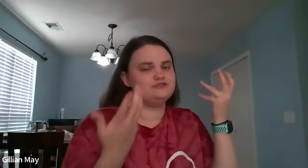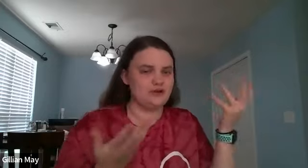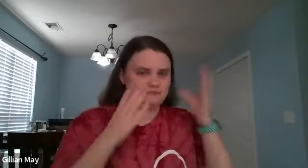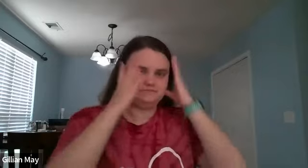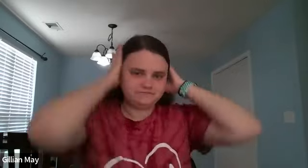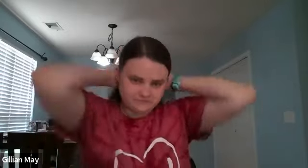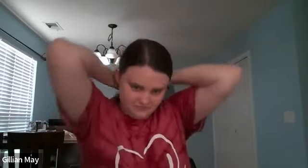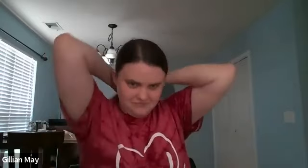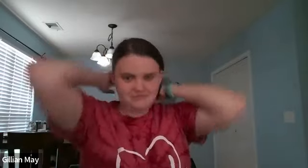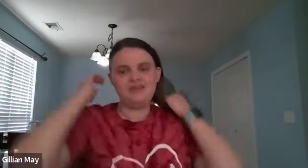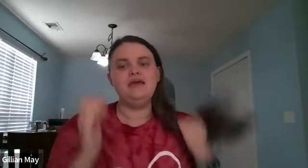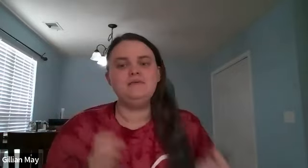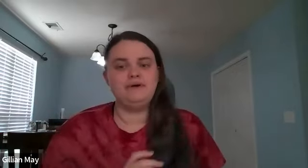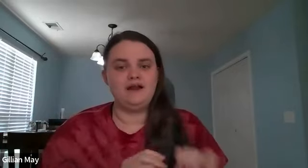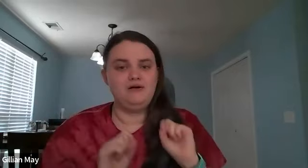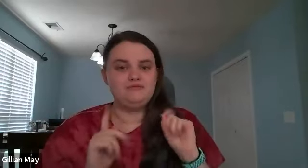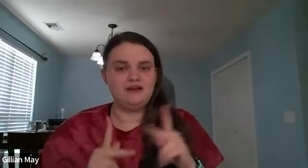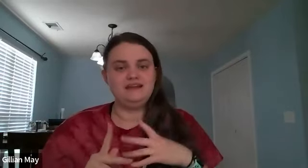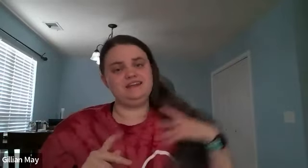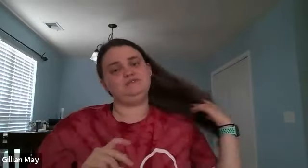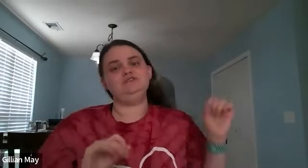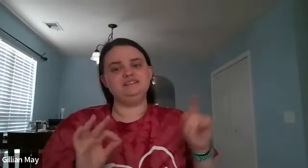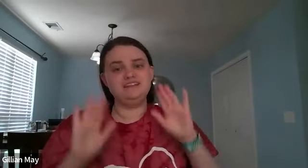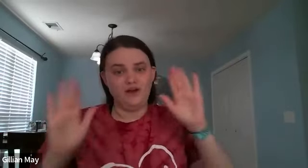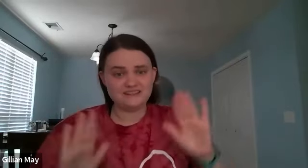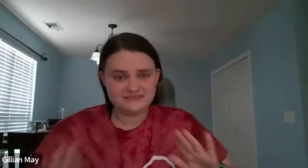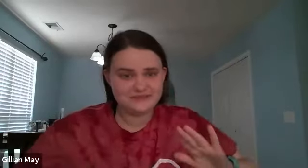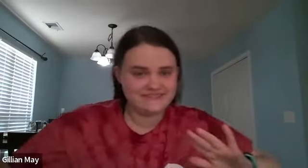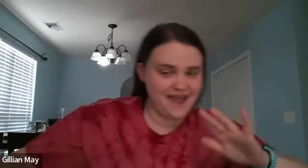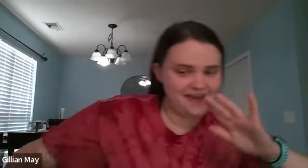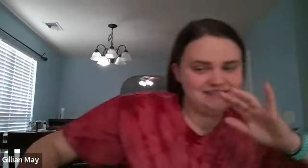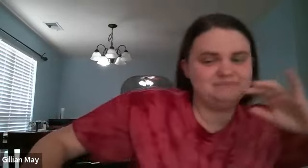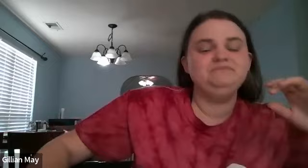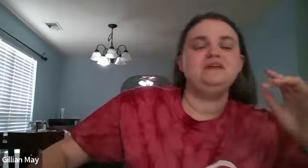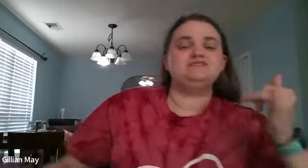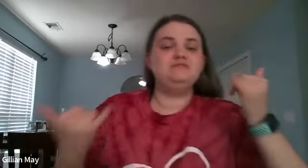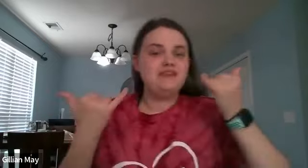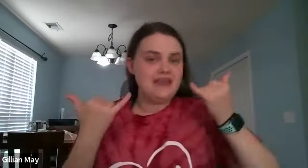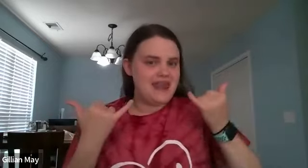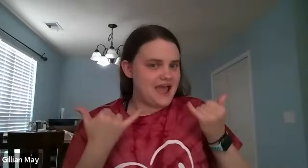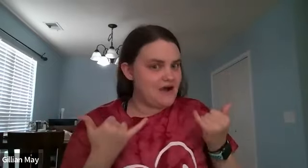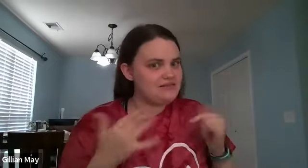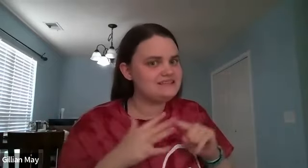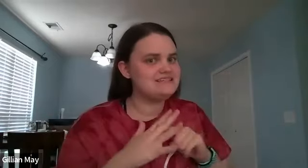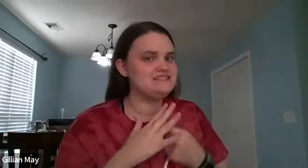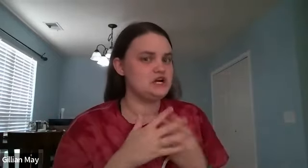So, but all righty, well, you guys did awesome with that. So now let's get started